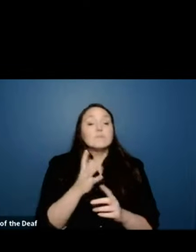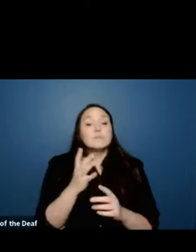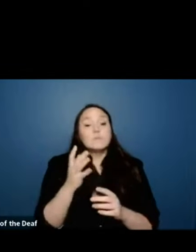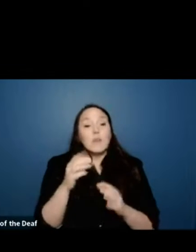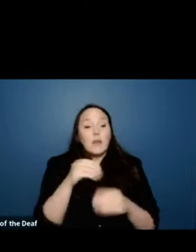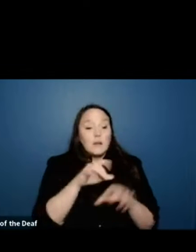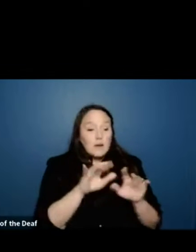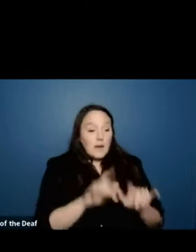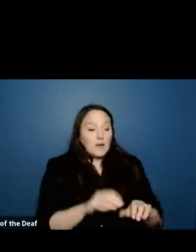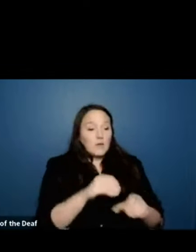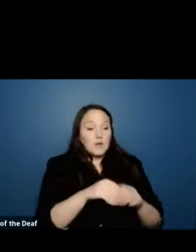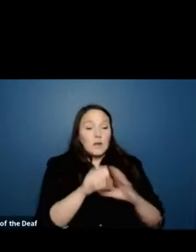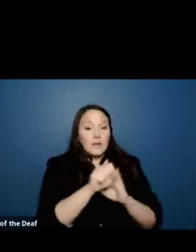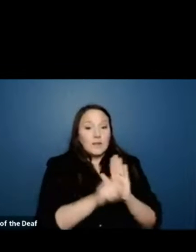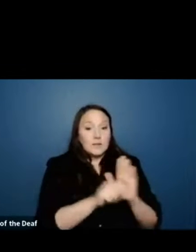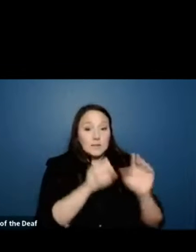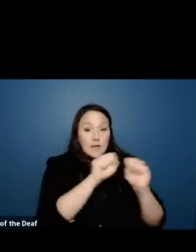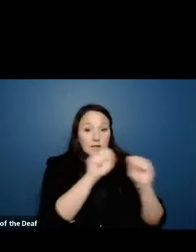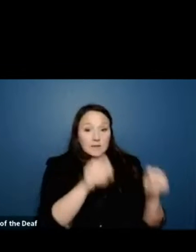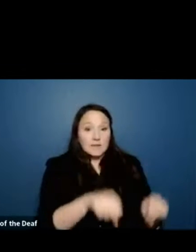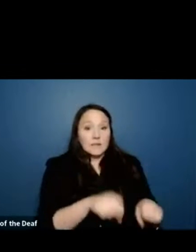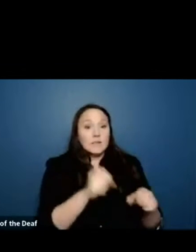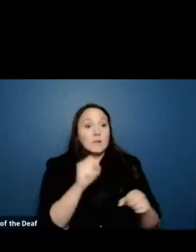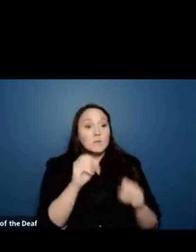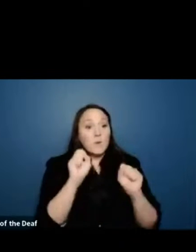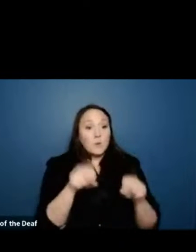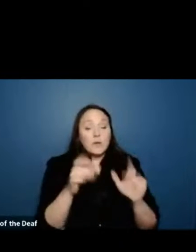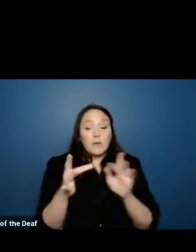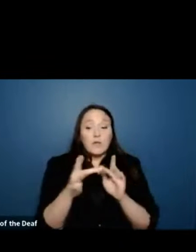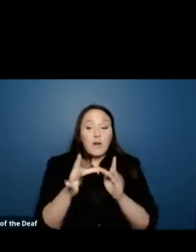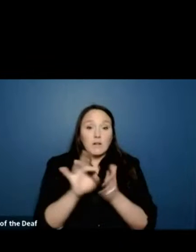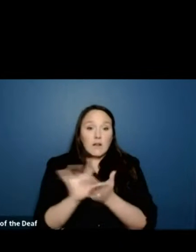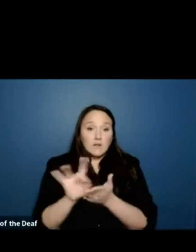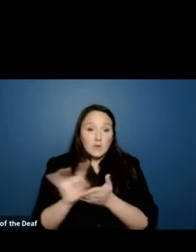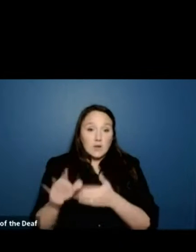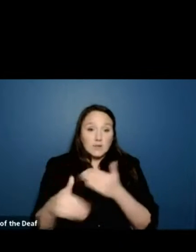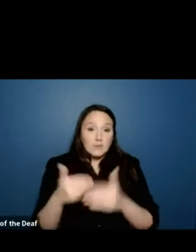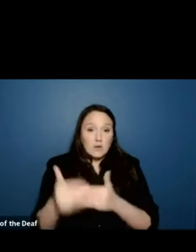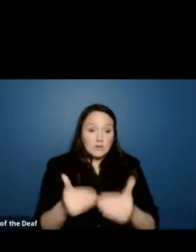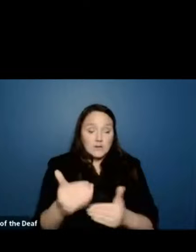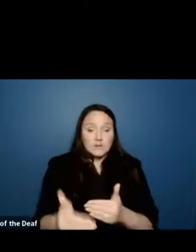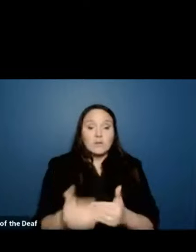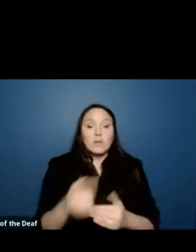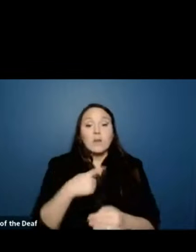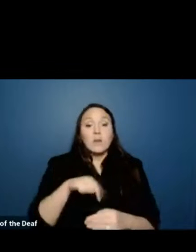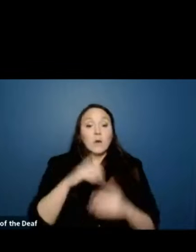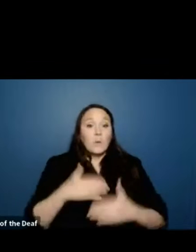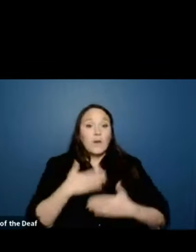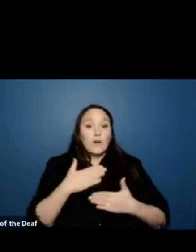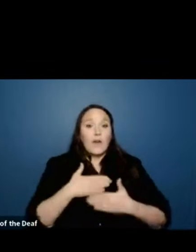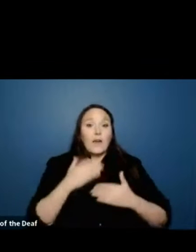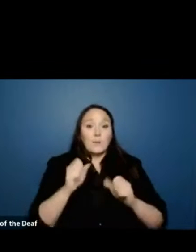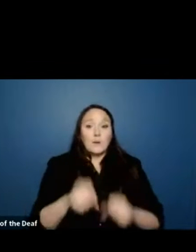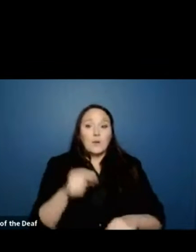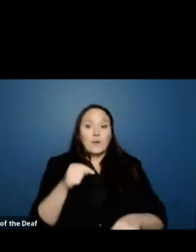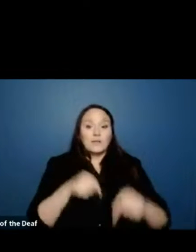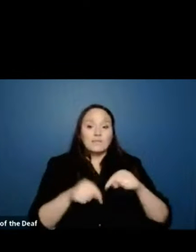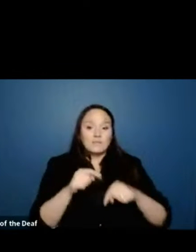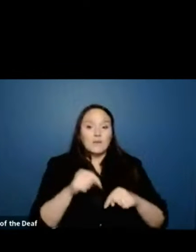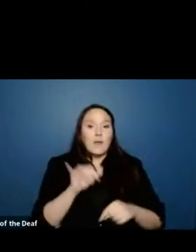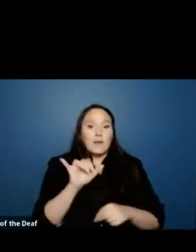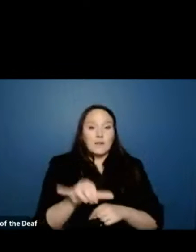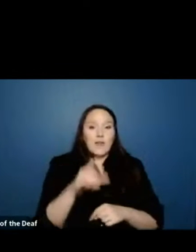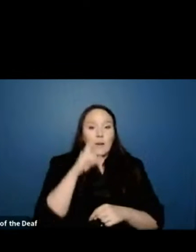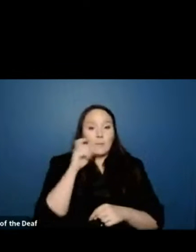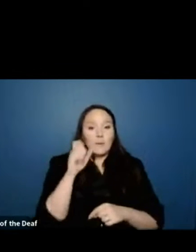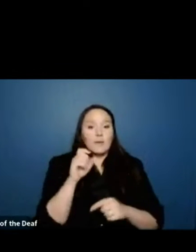in the contact tracing process. So we are very happy that we've been able to get back into that business given the